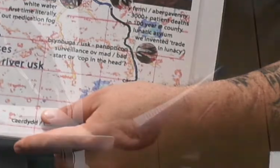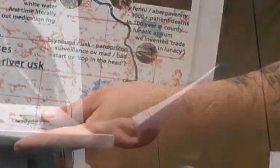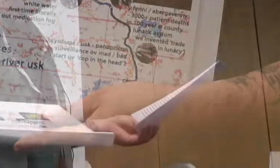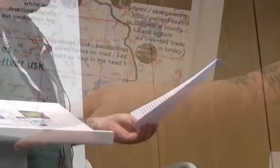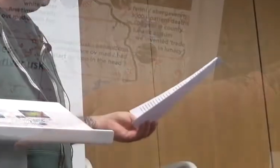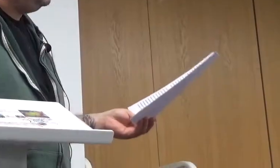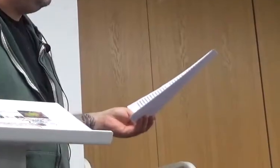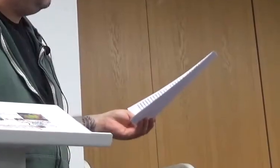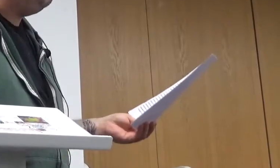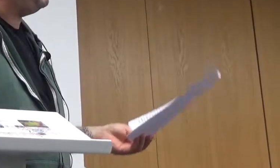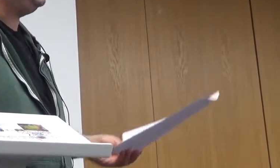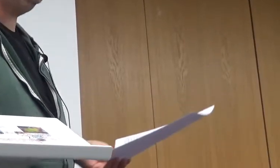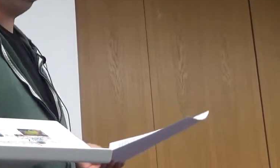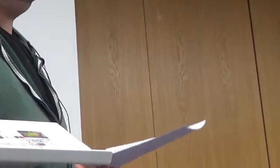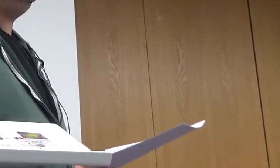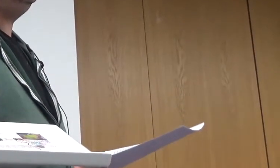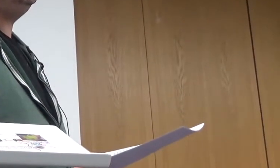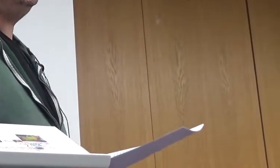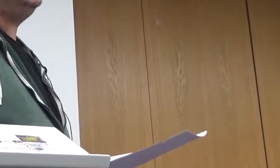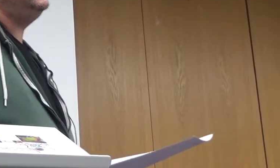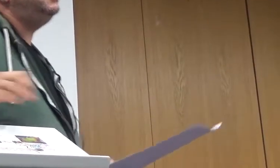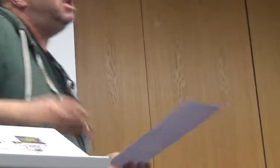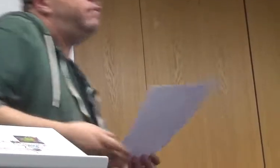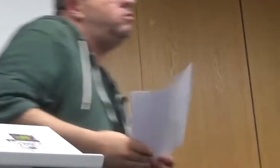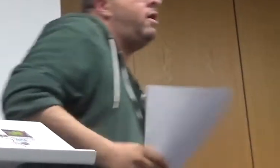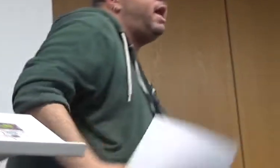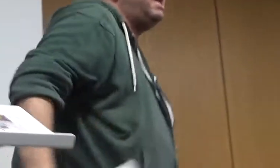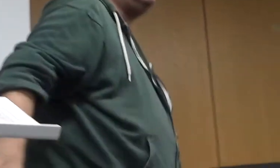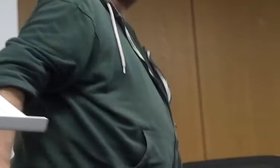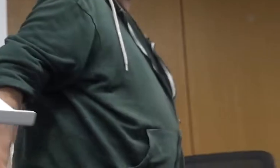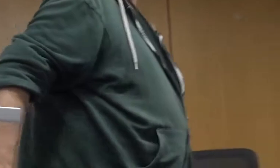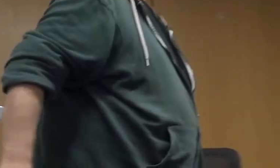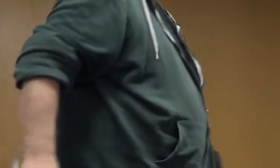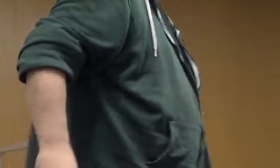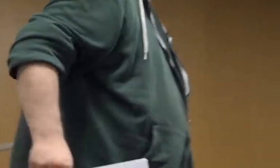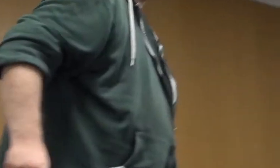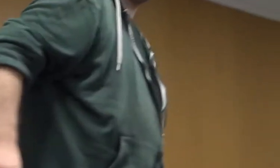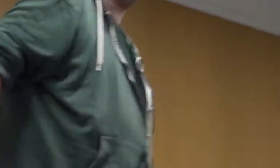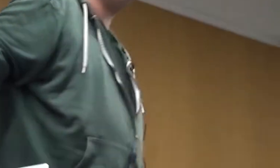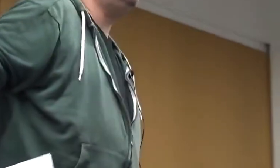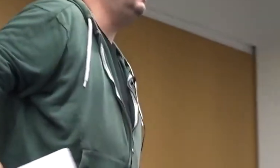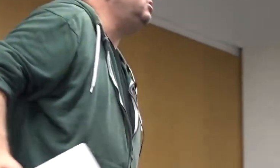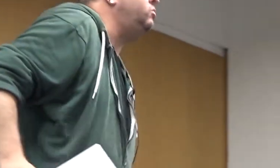madnesses. Love and rage, love and rage,